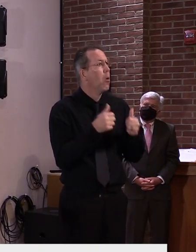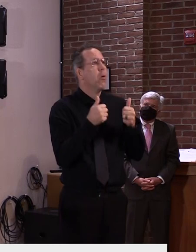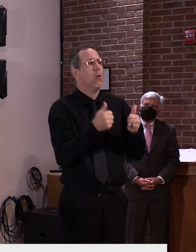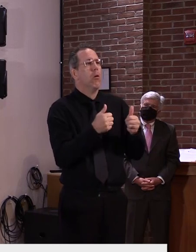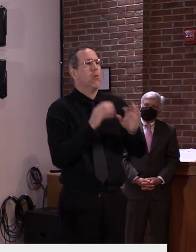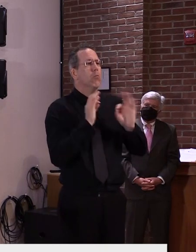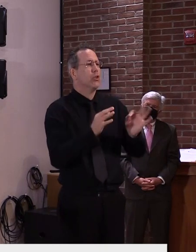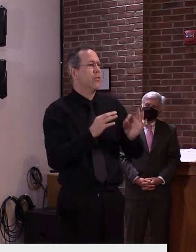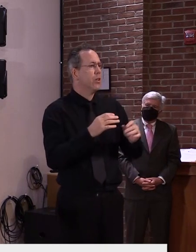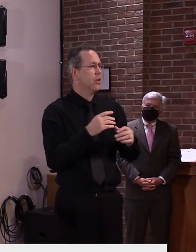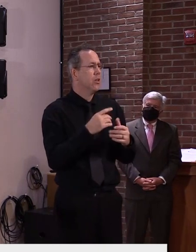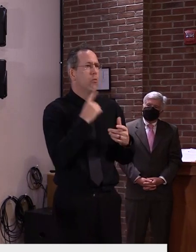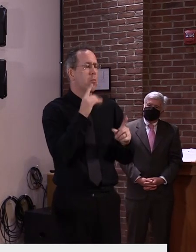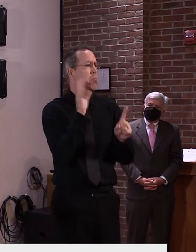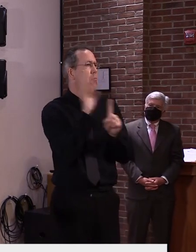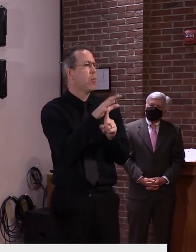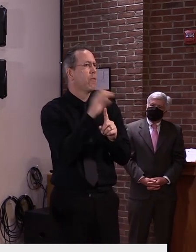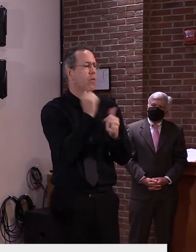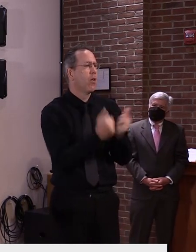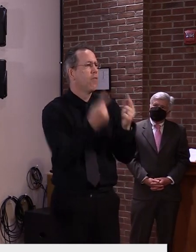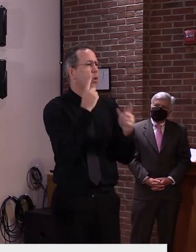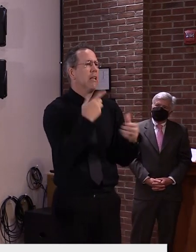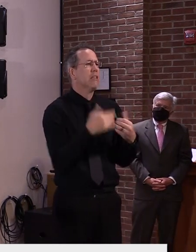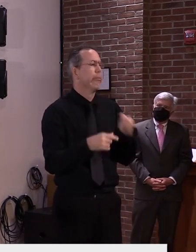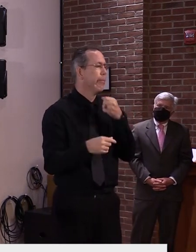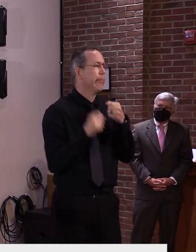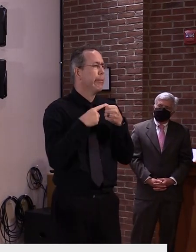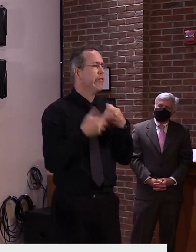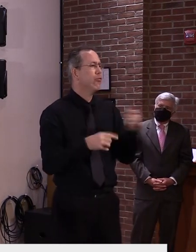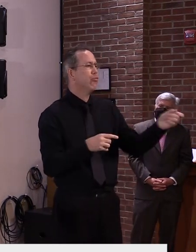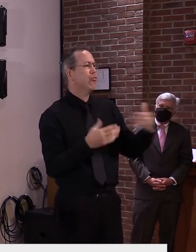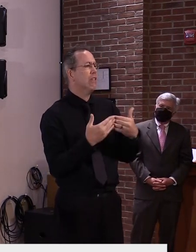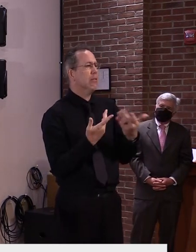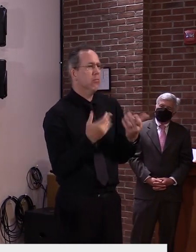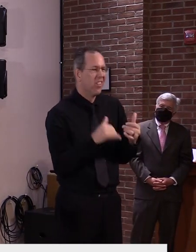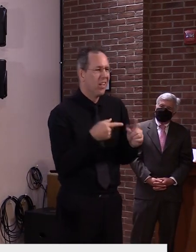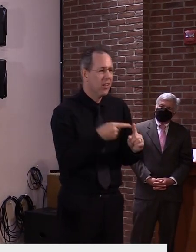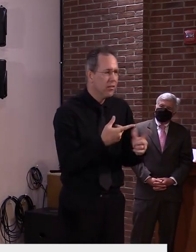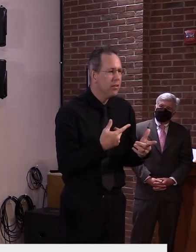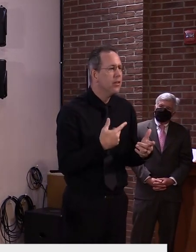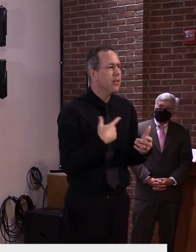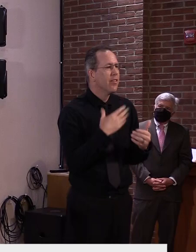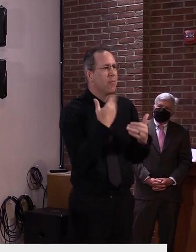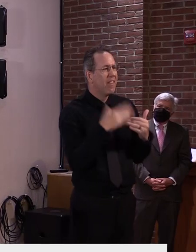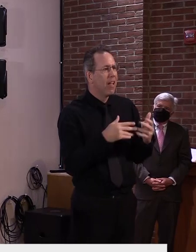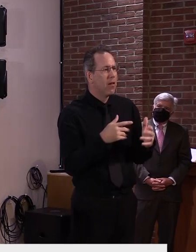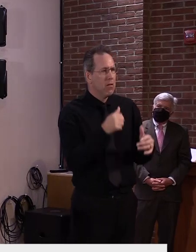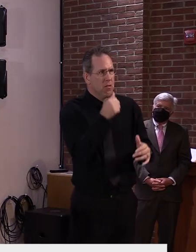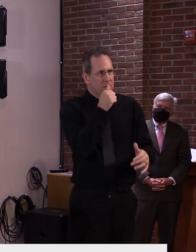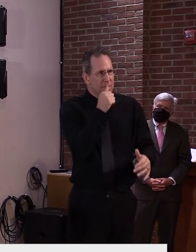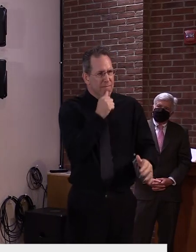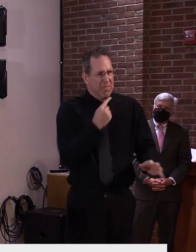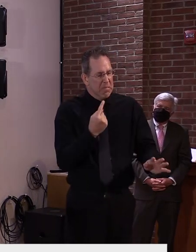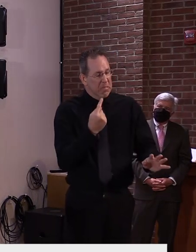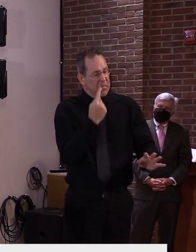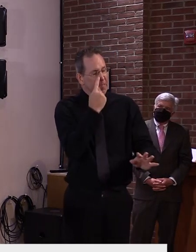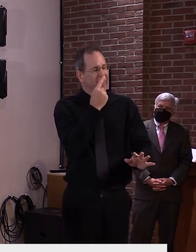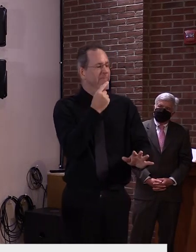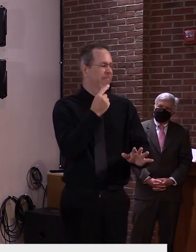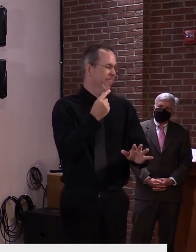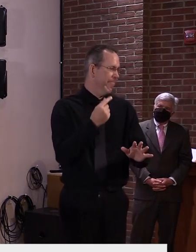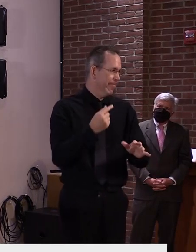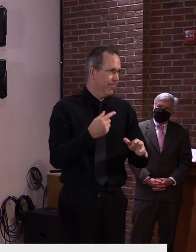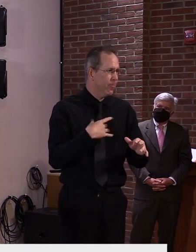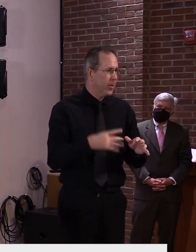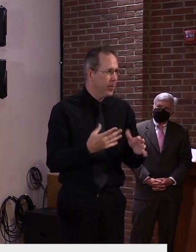because obviously spitting into a cup is a lot different than having something invasive, if I could